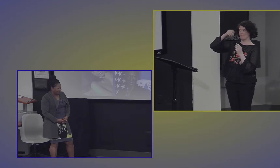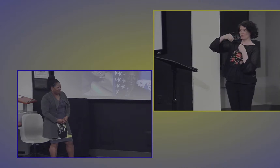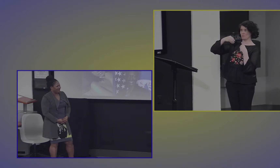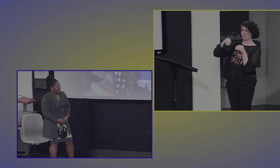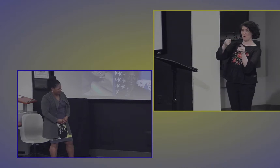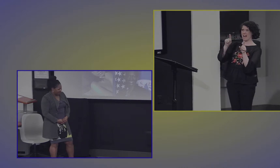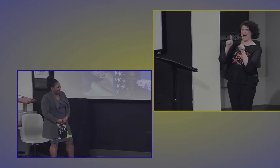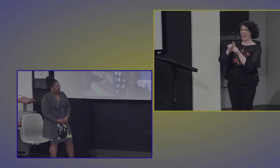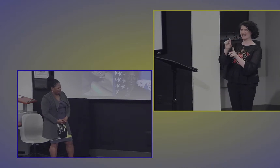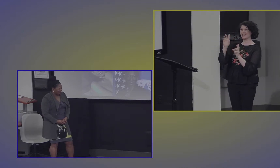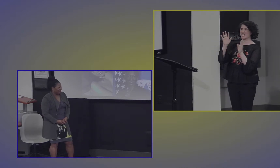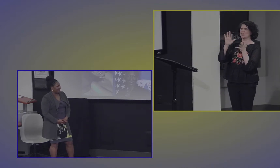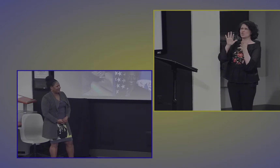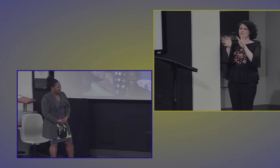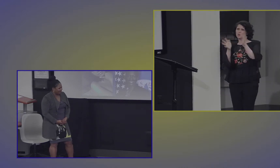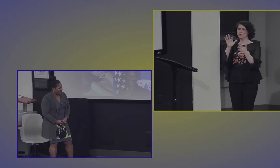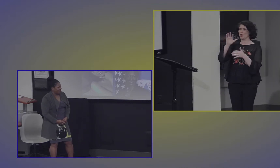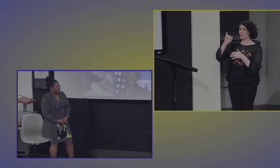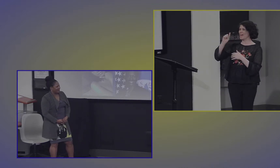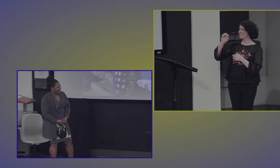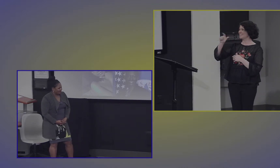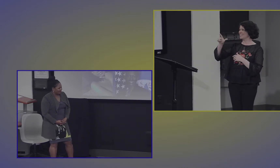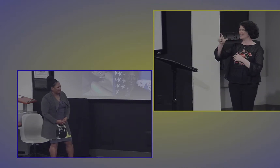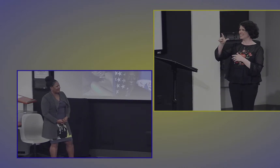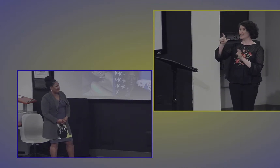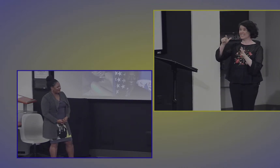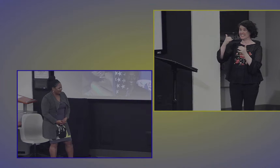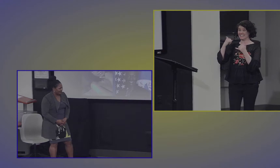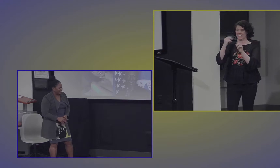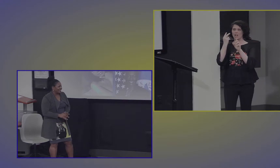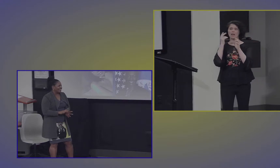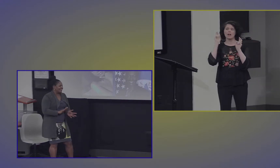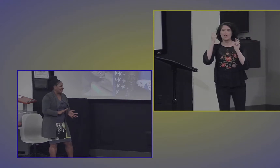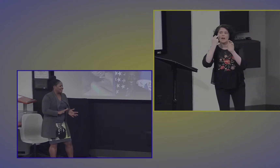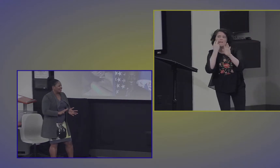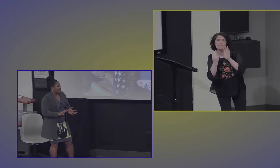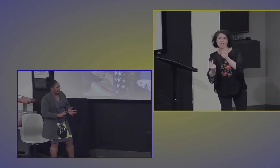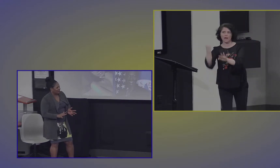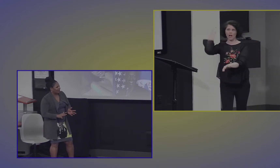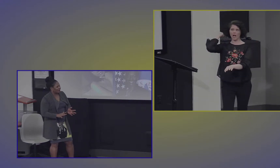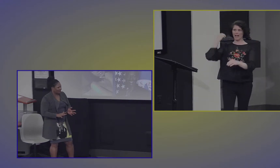I wanted to go back to your idea of mom and pop store as